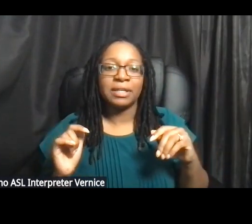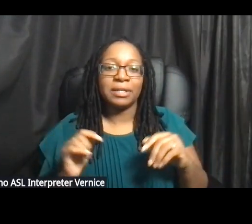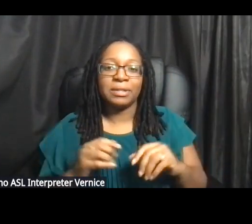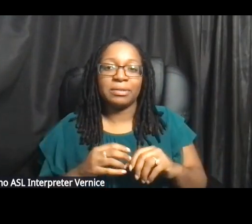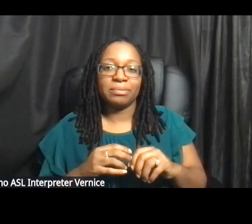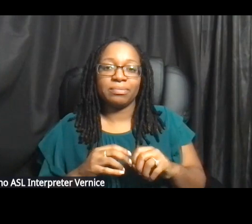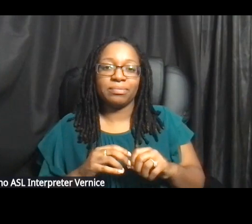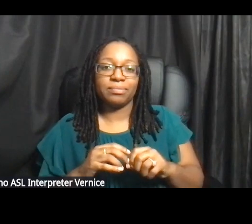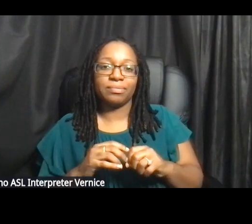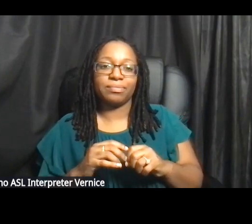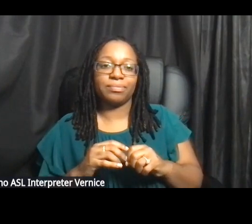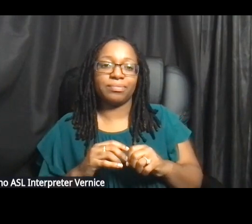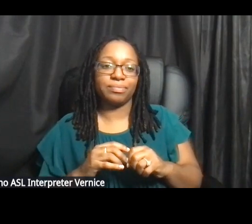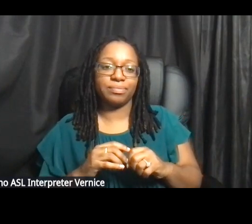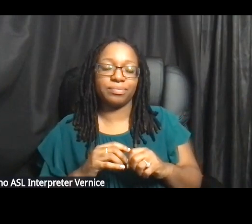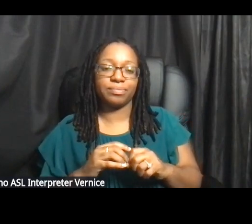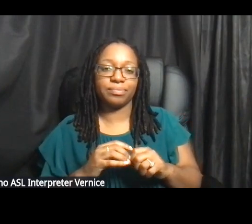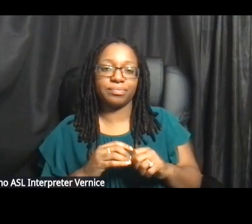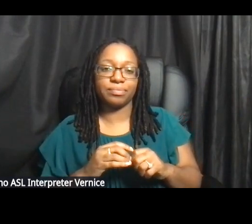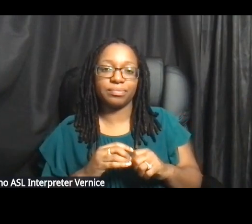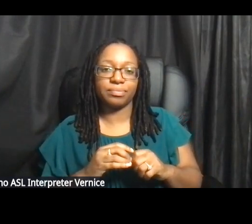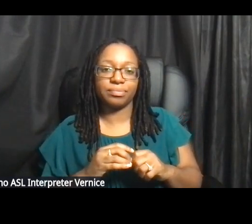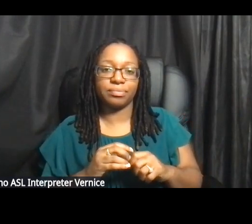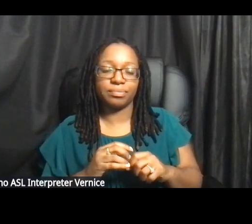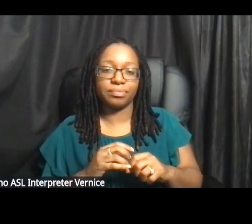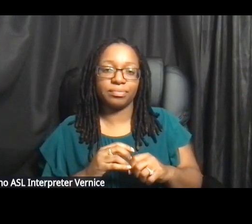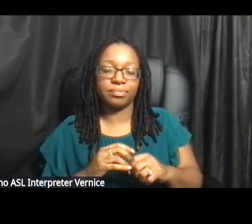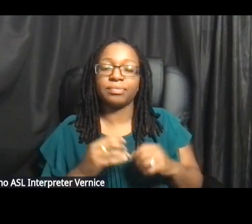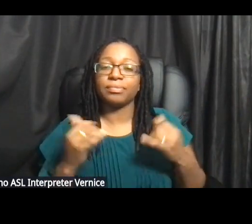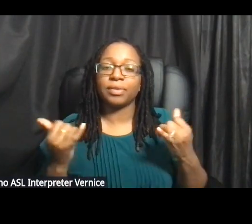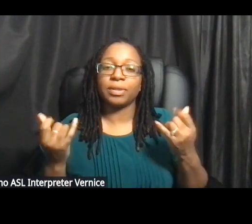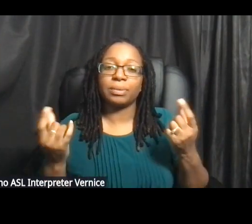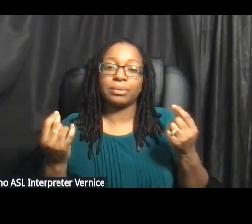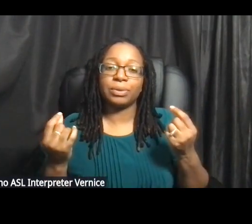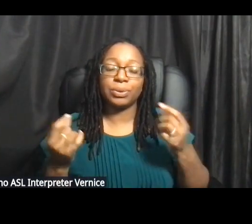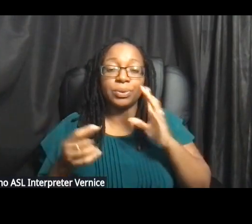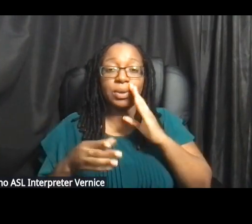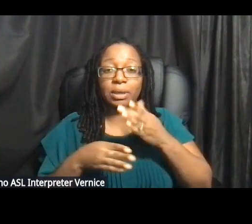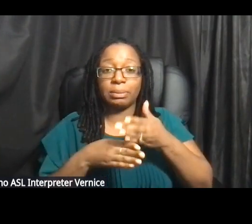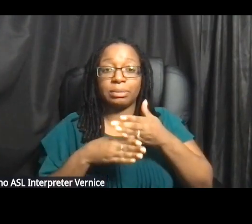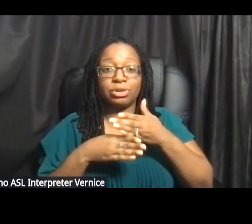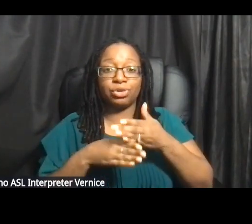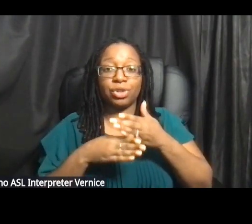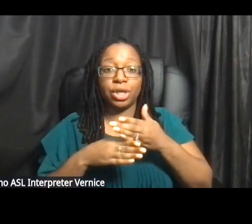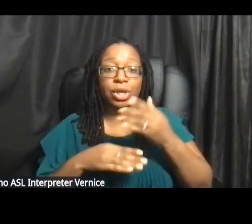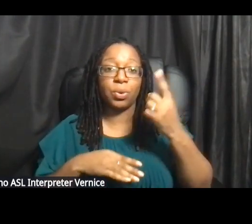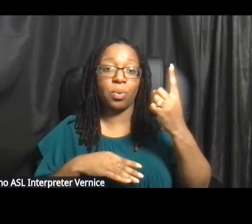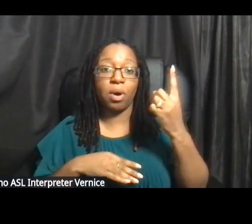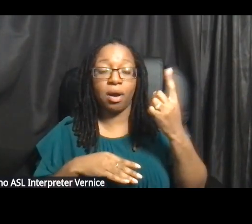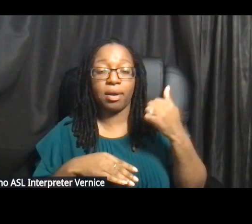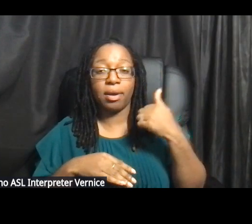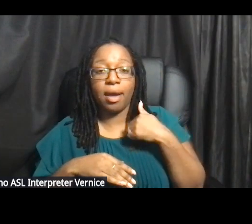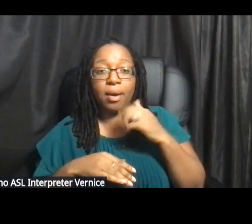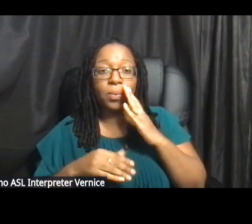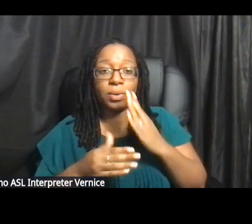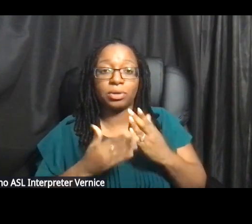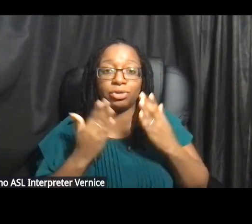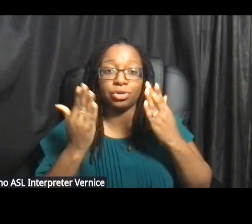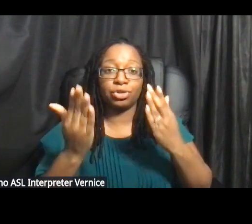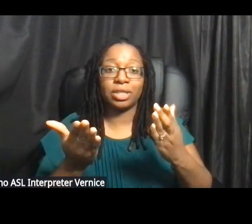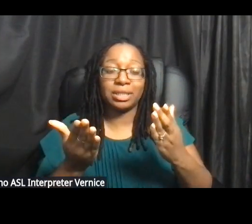I'm going to share an image of one of the ones I'm going to suggest. Bitwarden